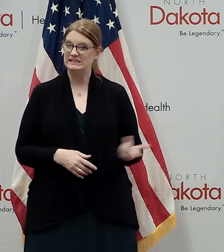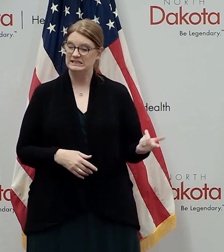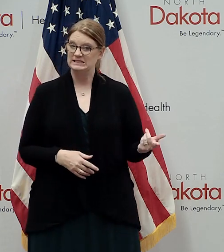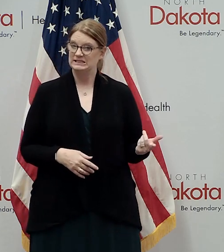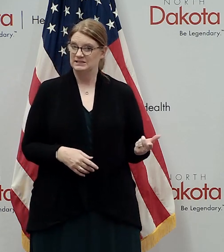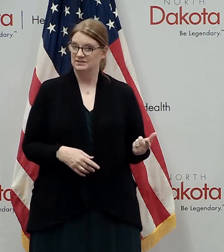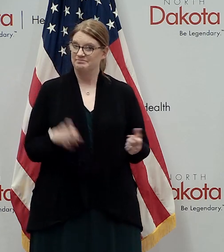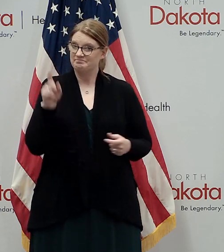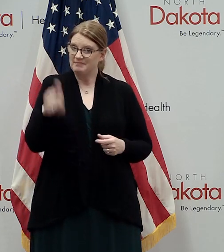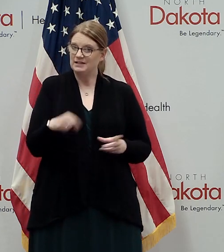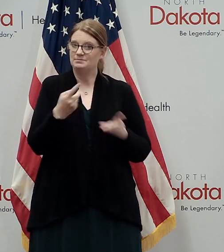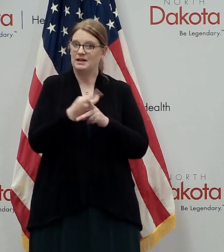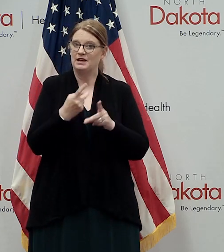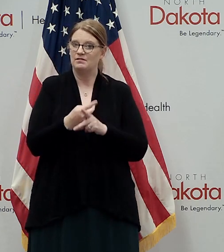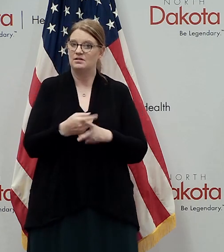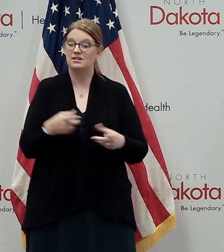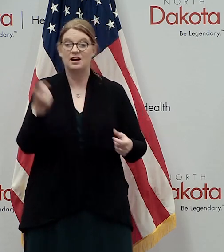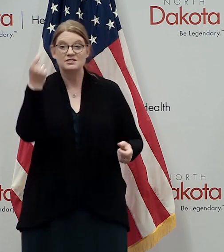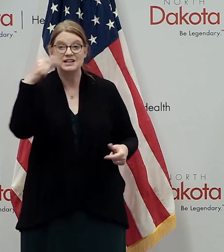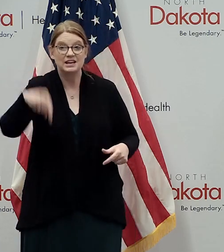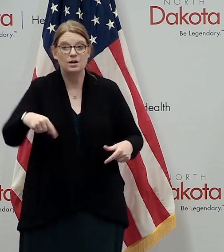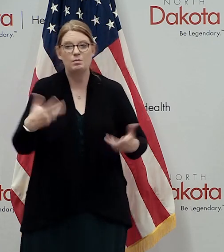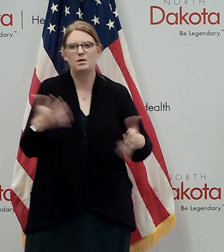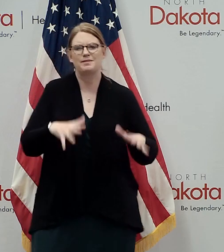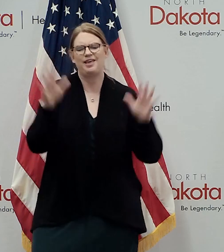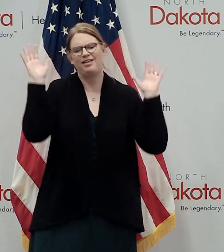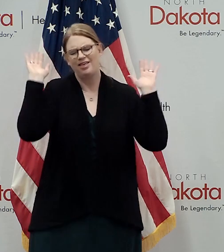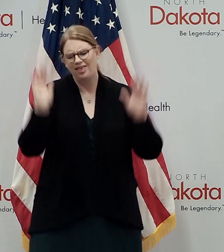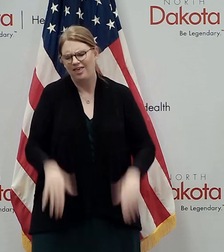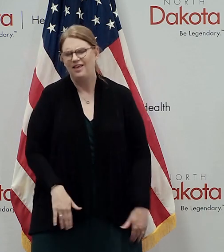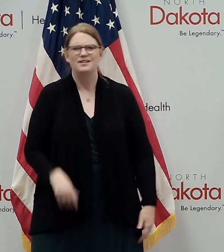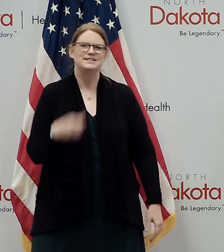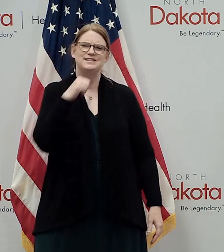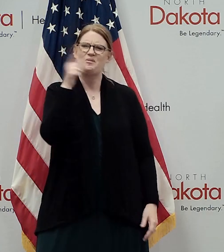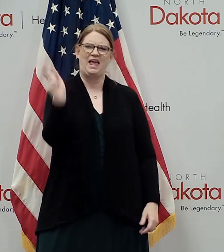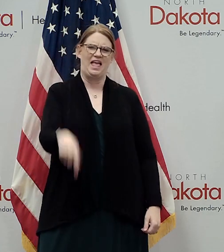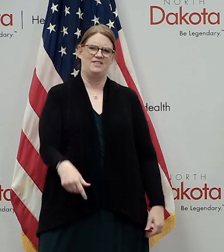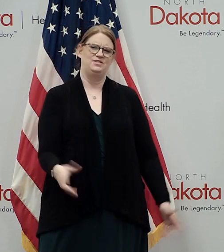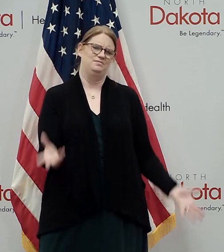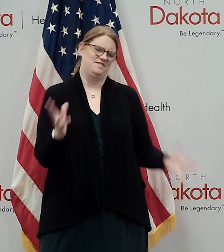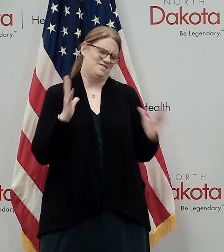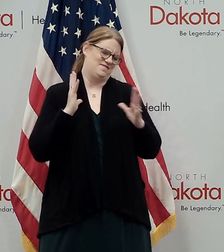making sure that we don't get complacent in North Dakota, and we can again avoid